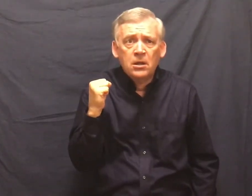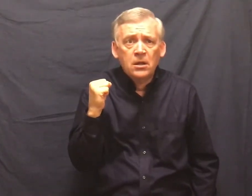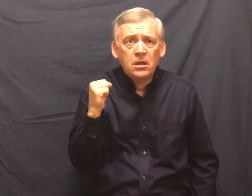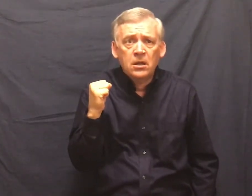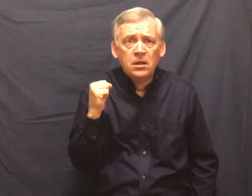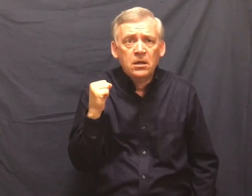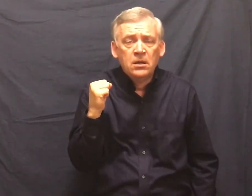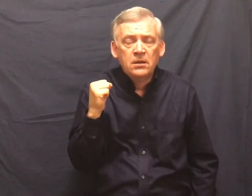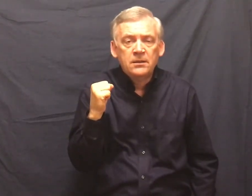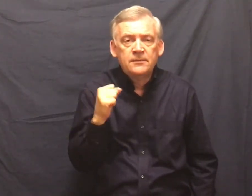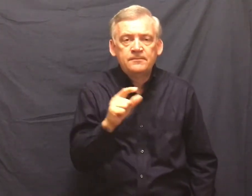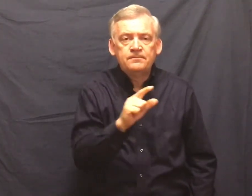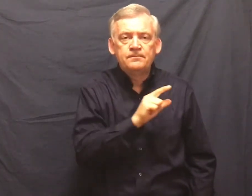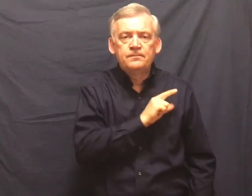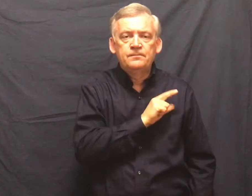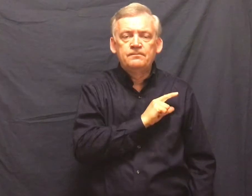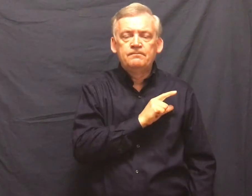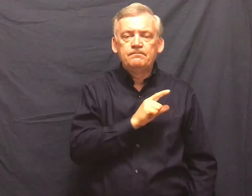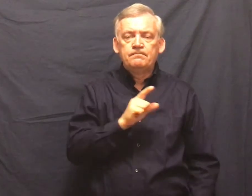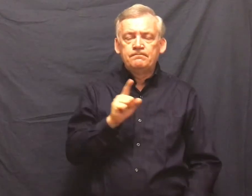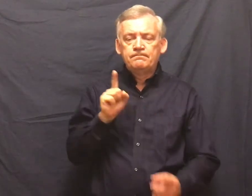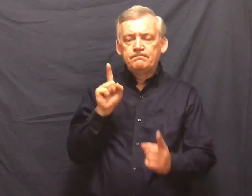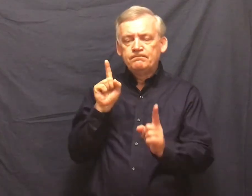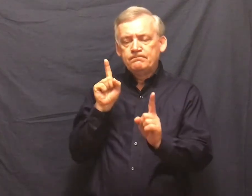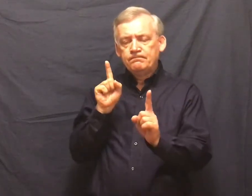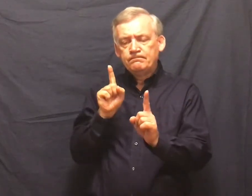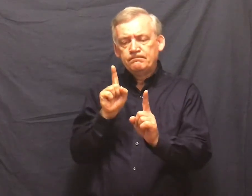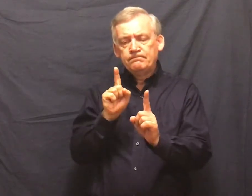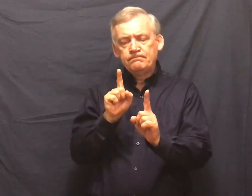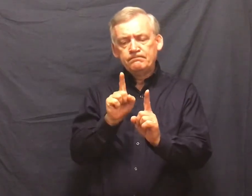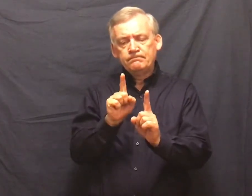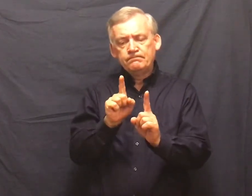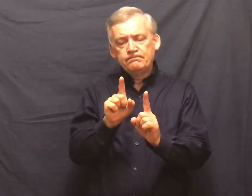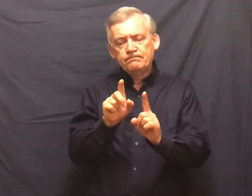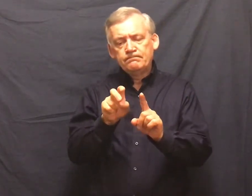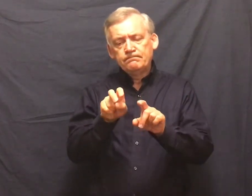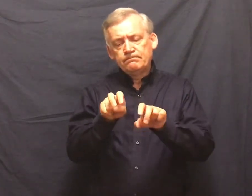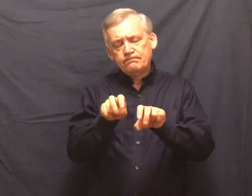George came stiffly near and sat down beside him. No.